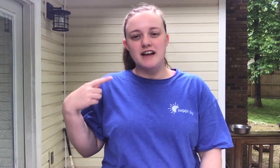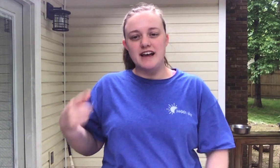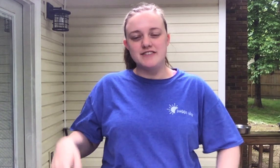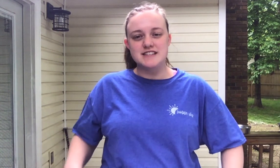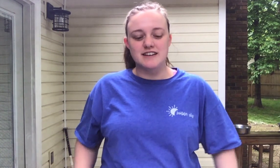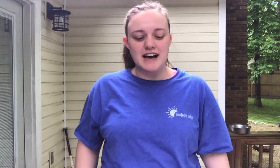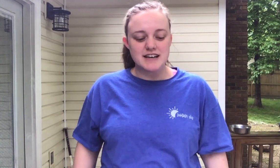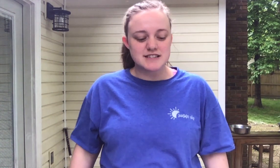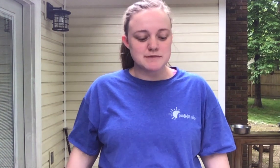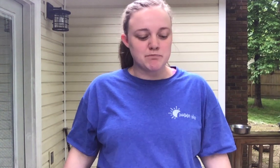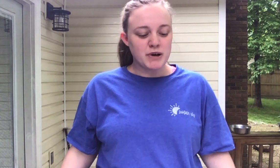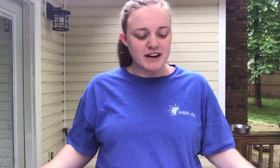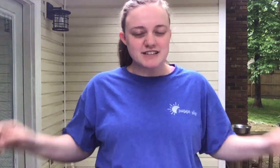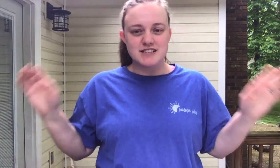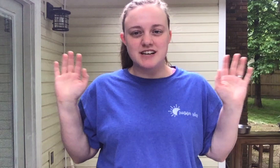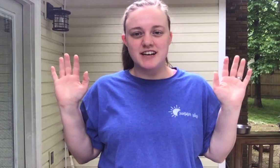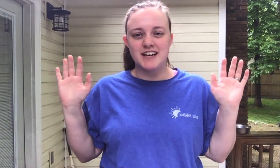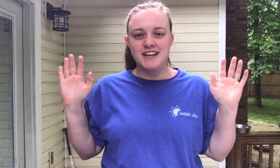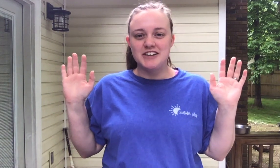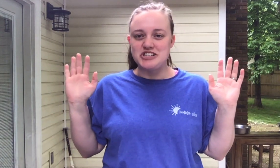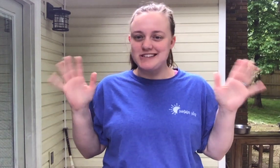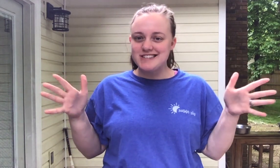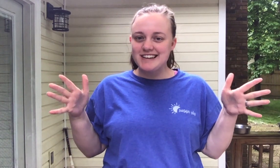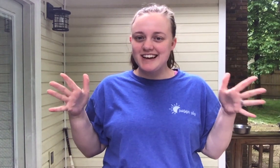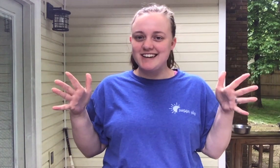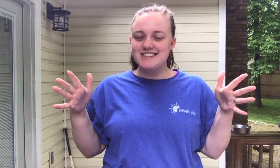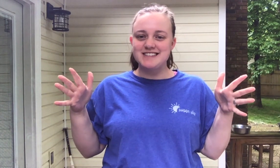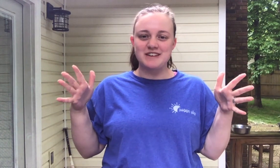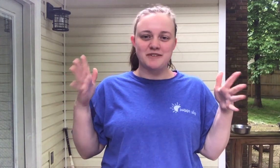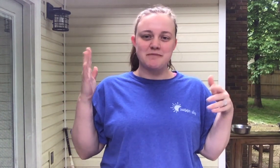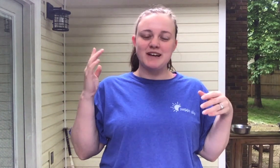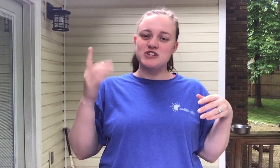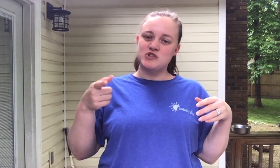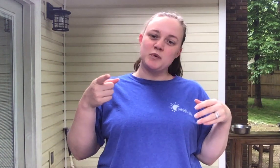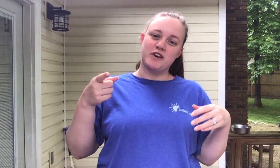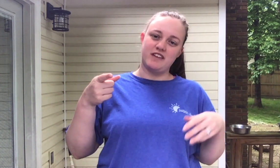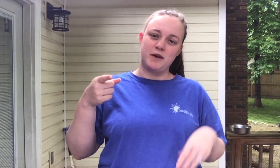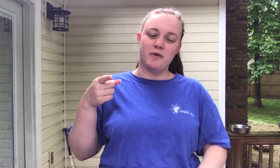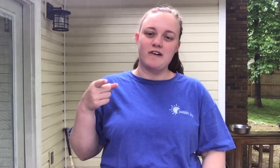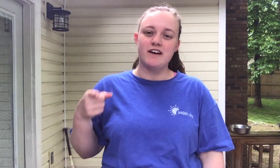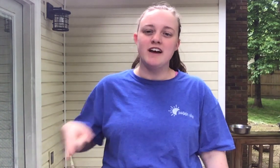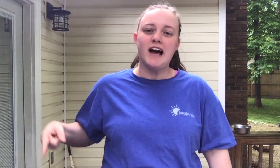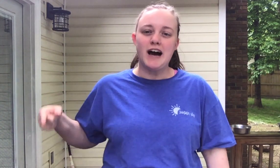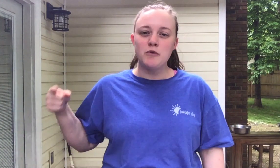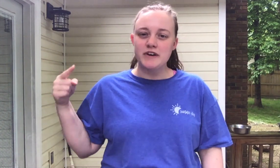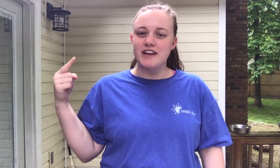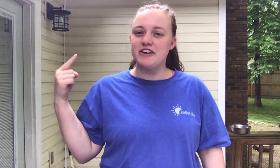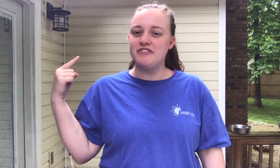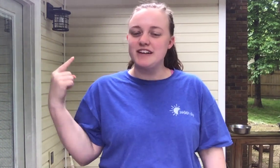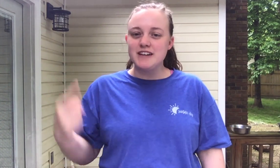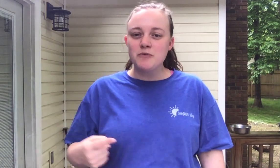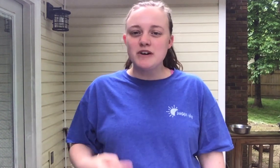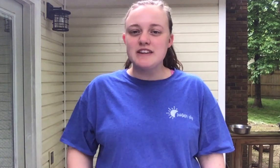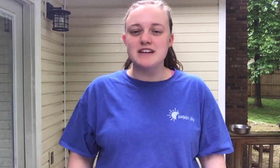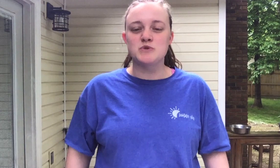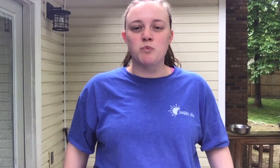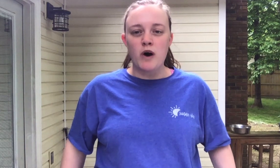this class, but just in case, I want to make sure that you are. I will give anyone that is